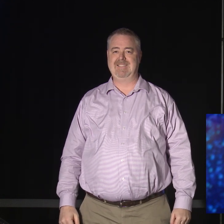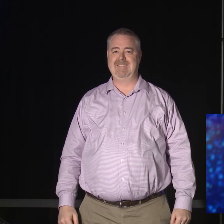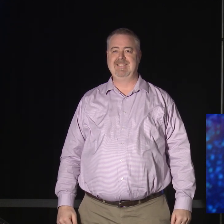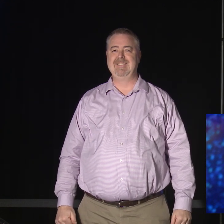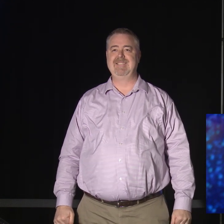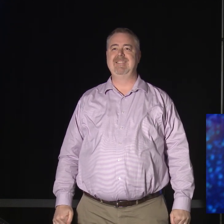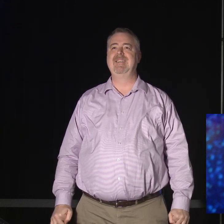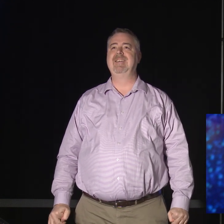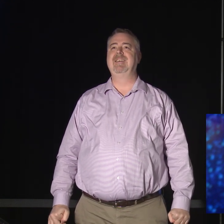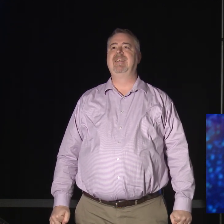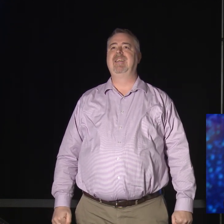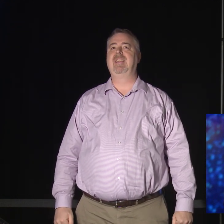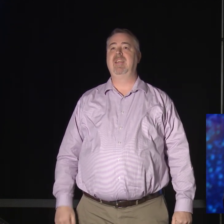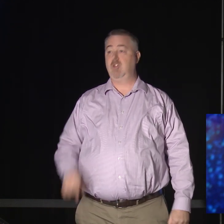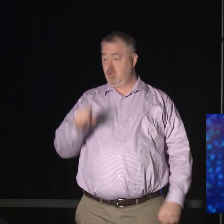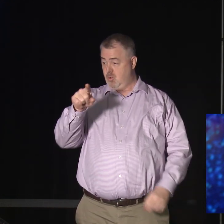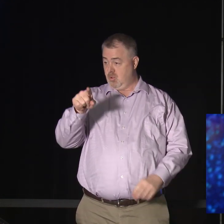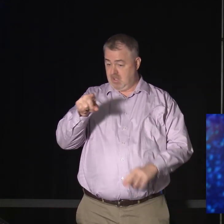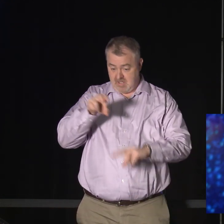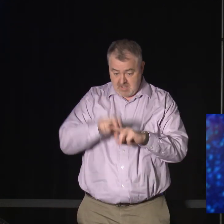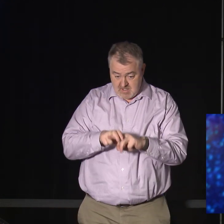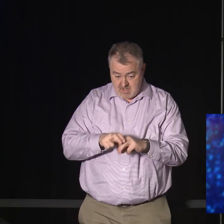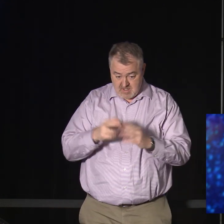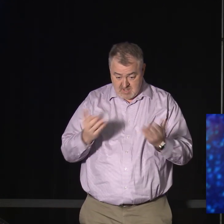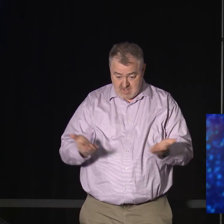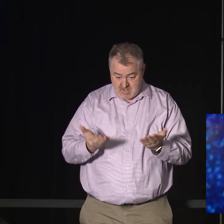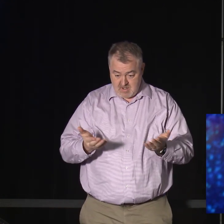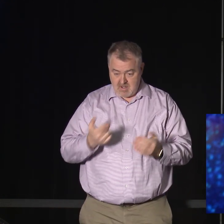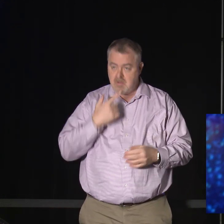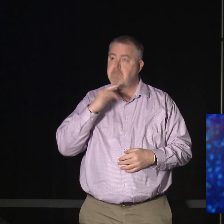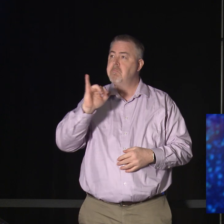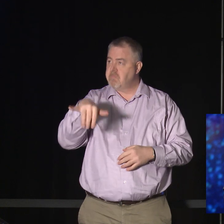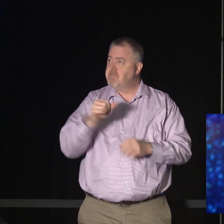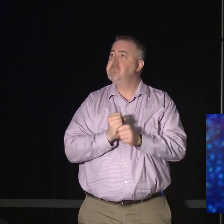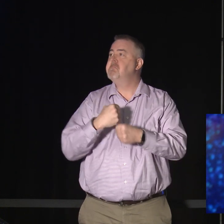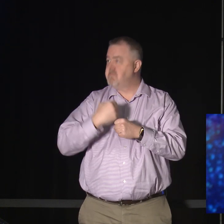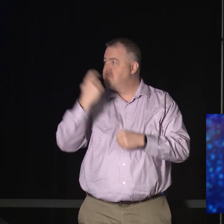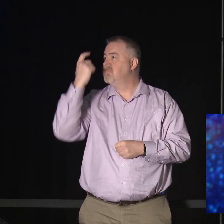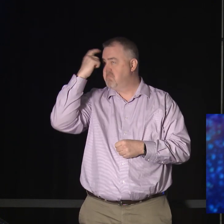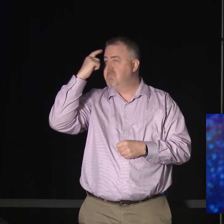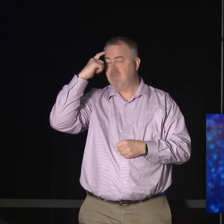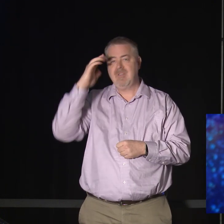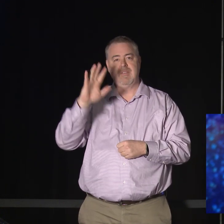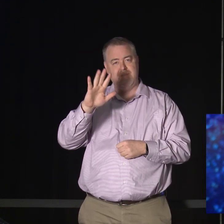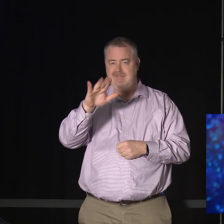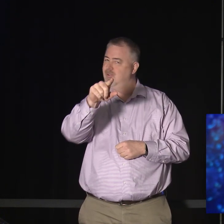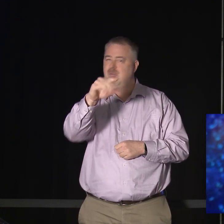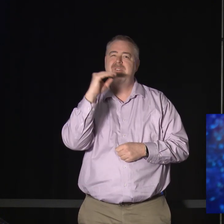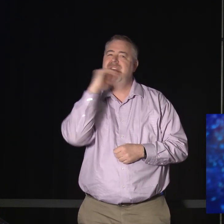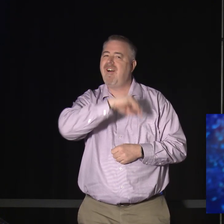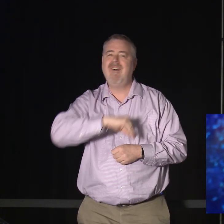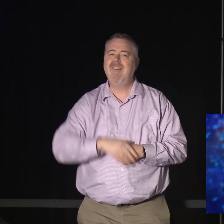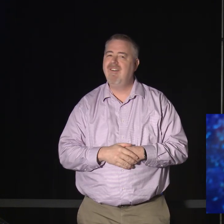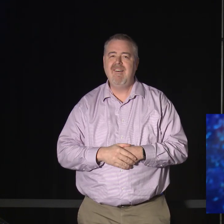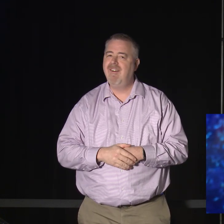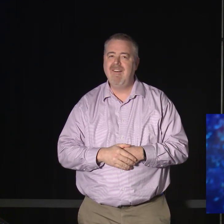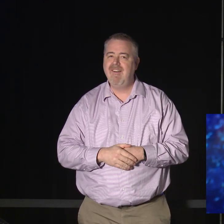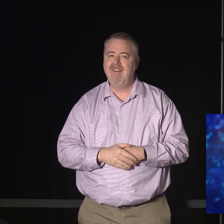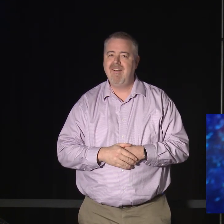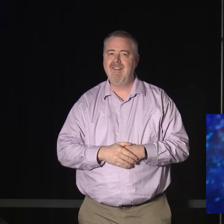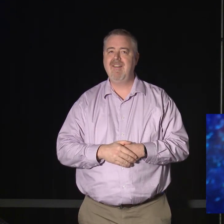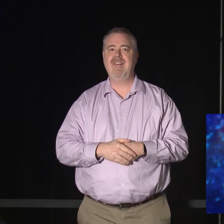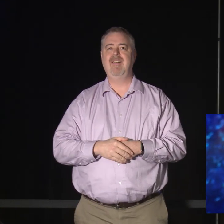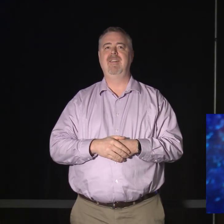Now, if you sit here tonight and say that that was reasonable and logical, I know you're lying.